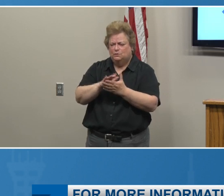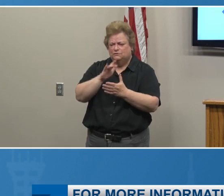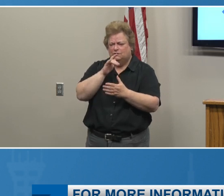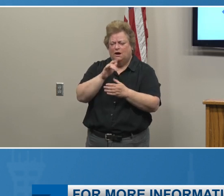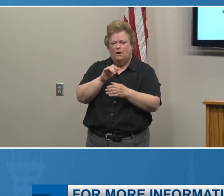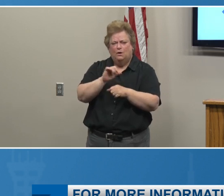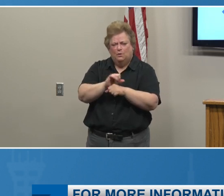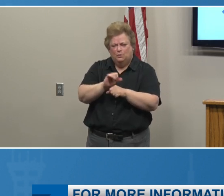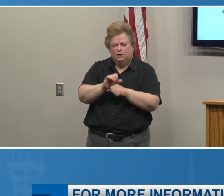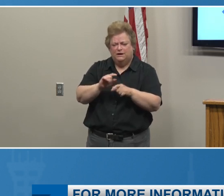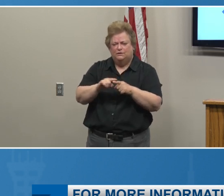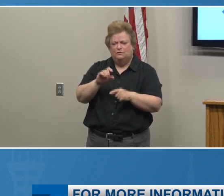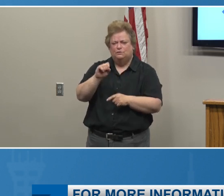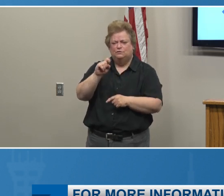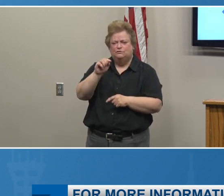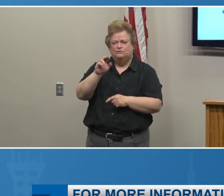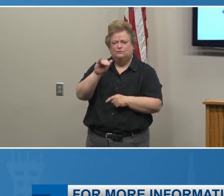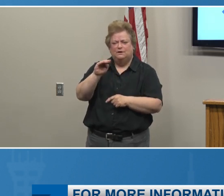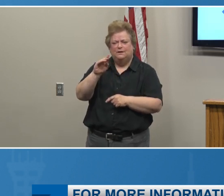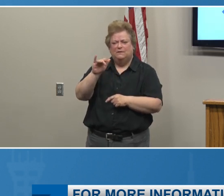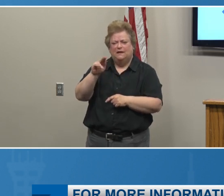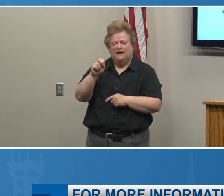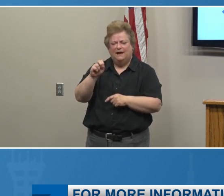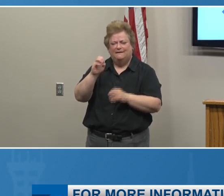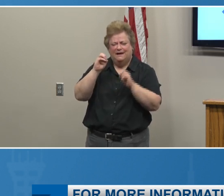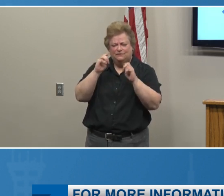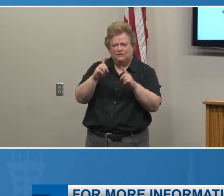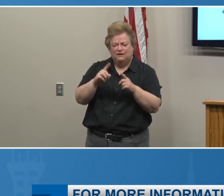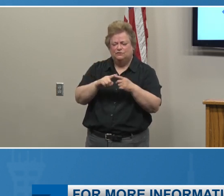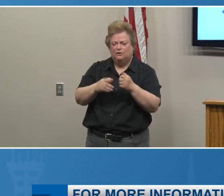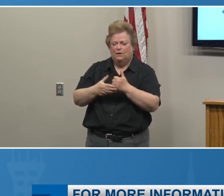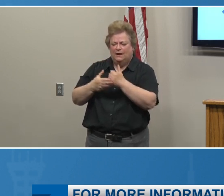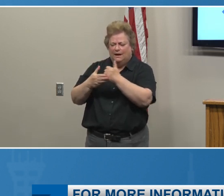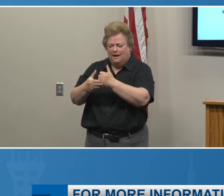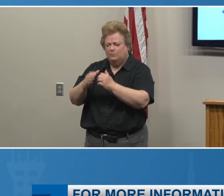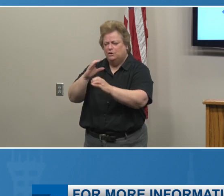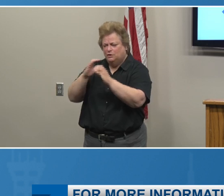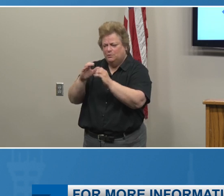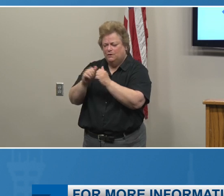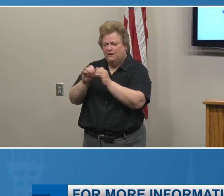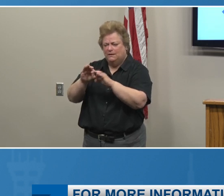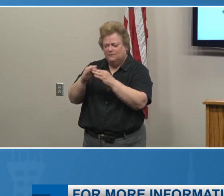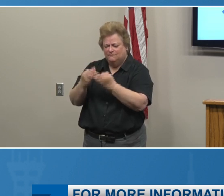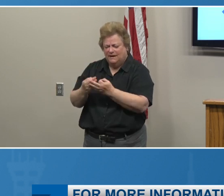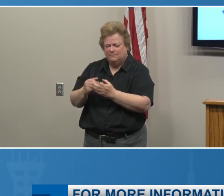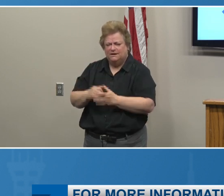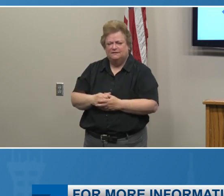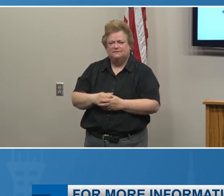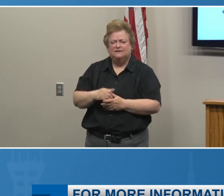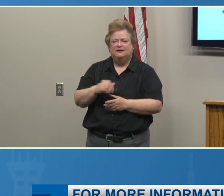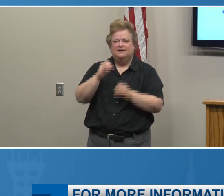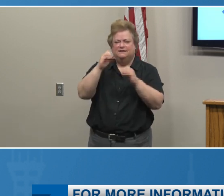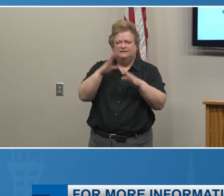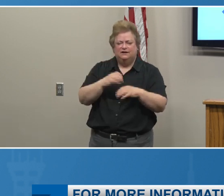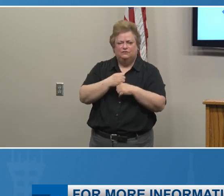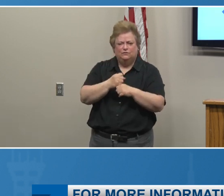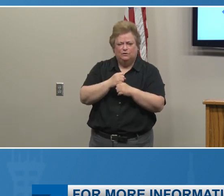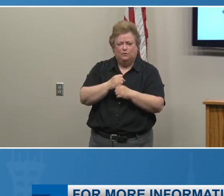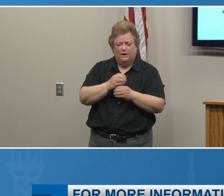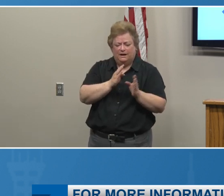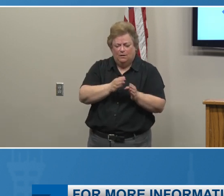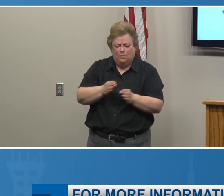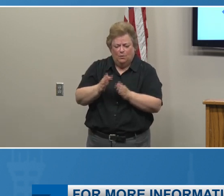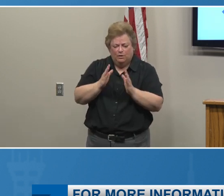in order to stay connected with our families teachers are creating organizers and